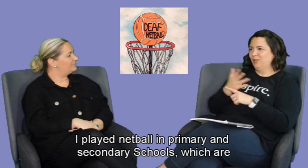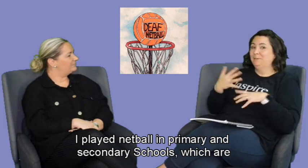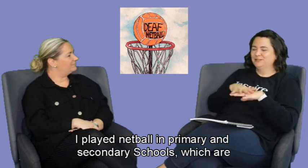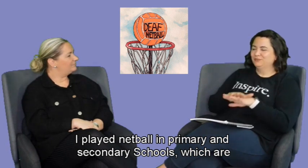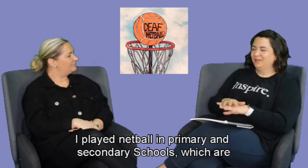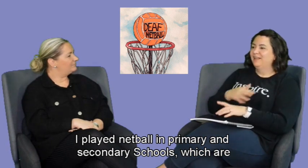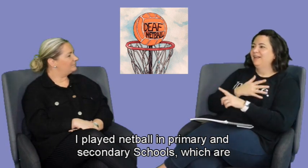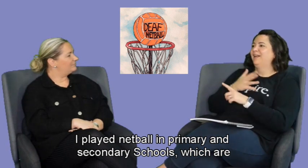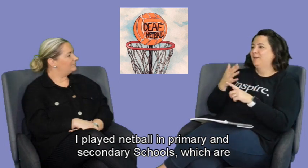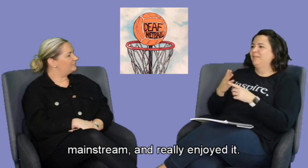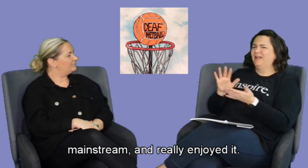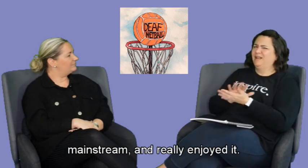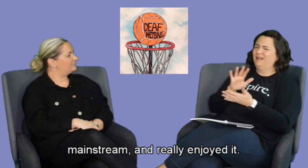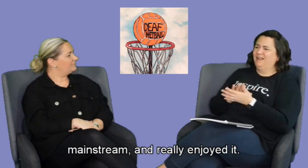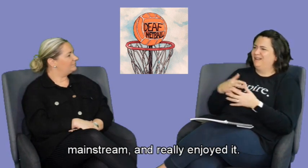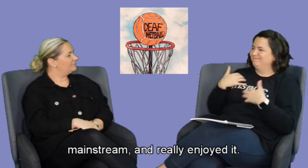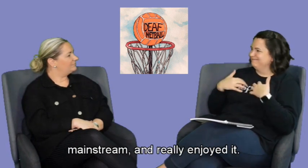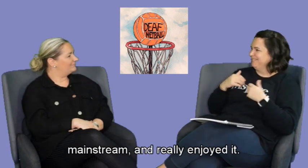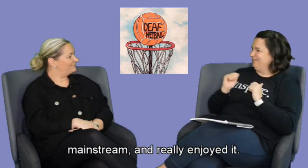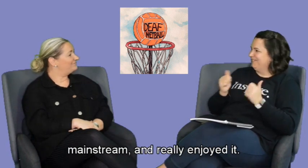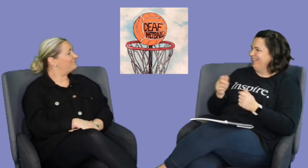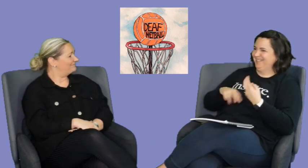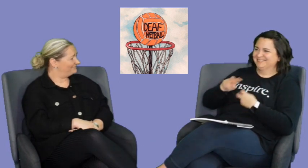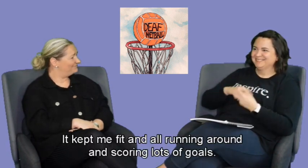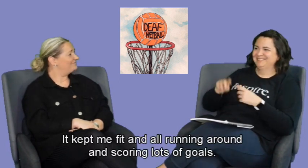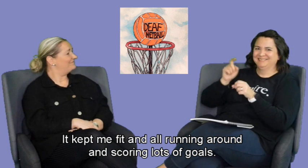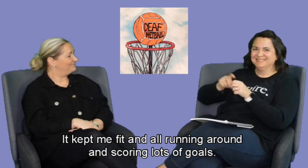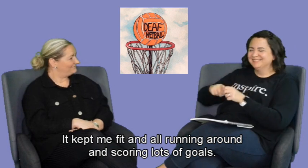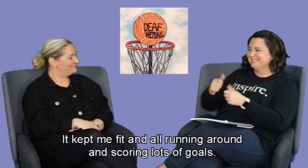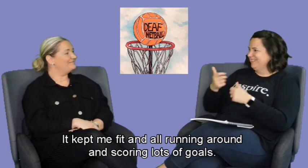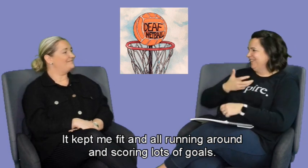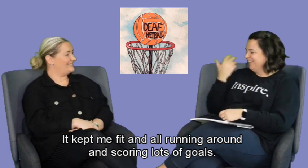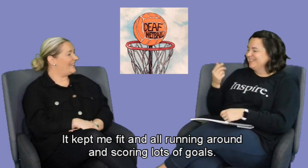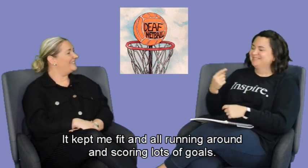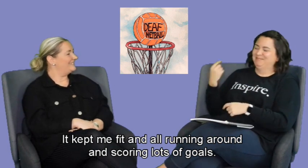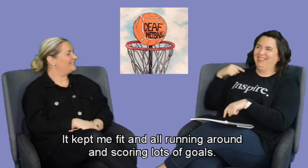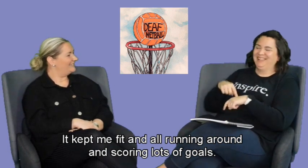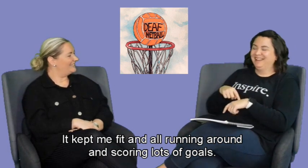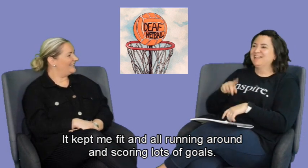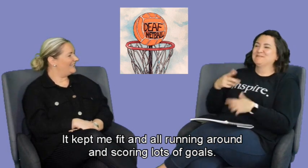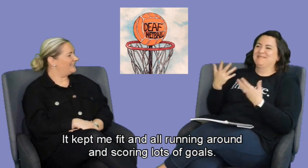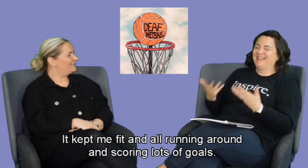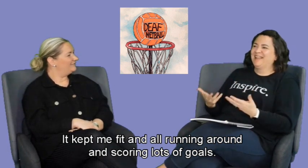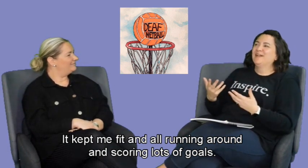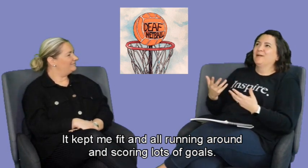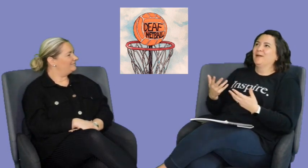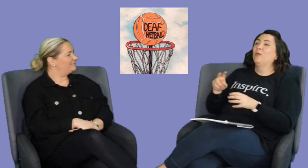secondary schools, which are mainstream, and really enjoyed it. It kept me fit, all running around and scoring lots of goals back